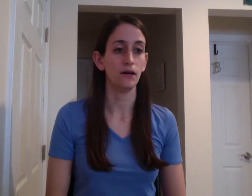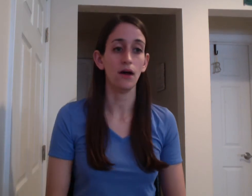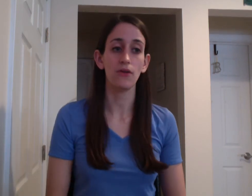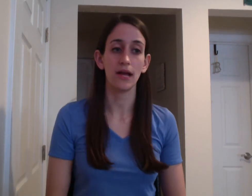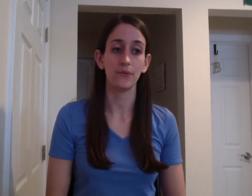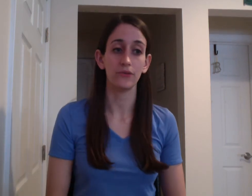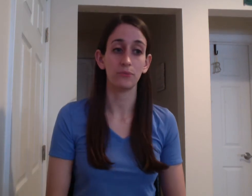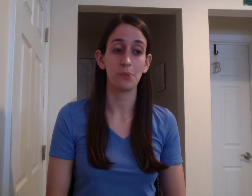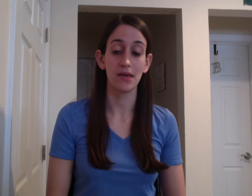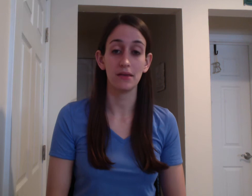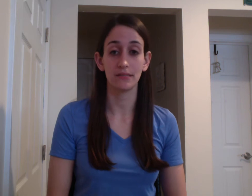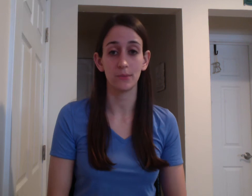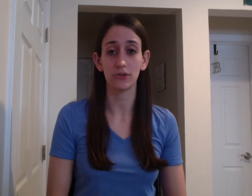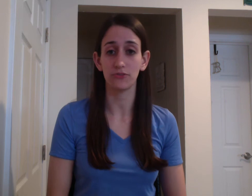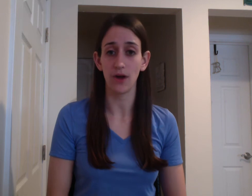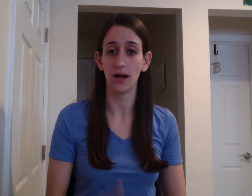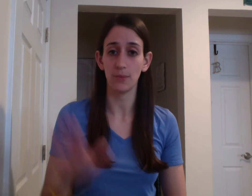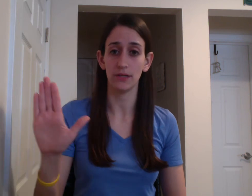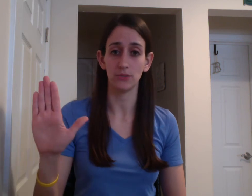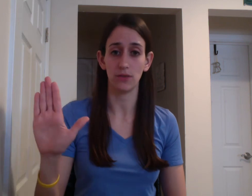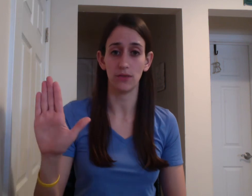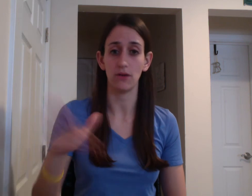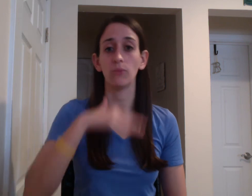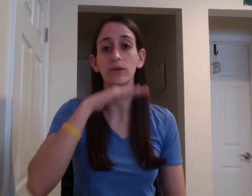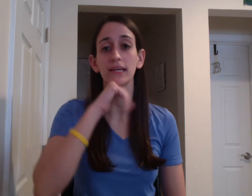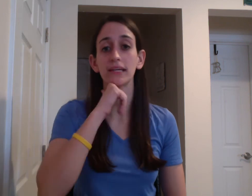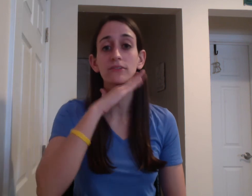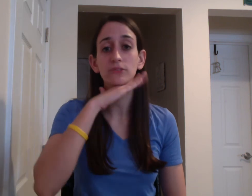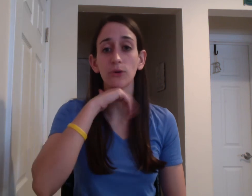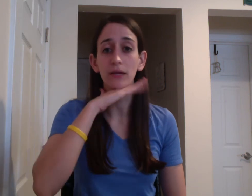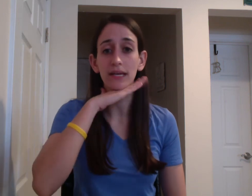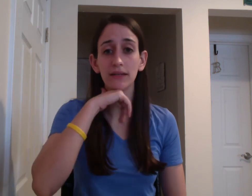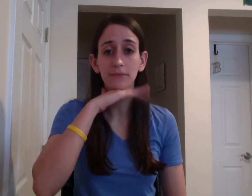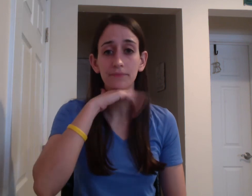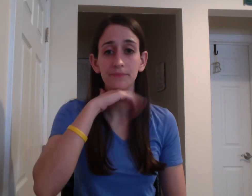Other animals. Pig is similar to frog, but it's with an open hand. So pig.